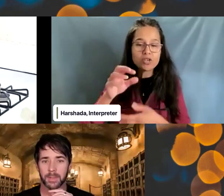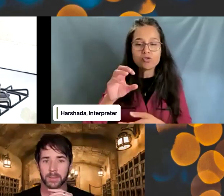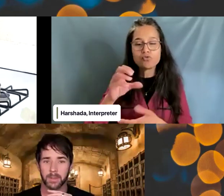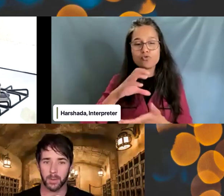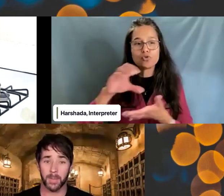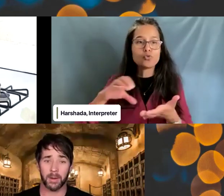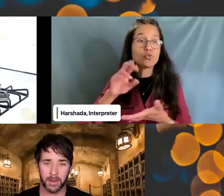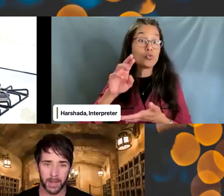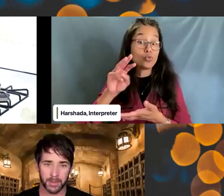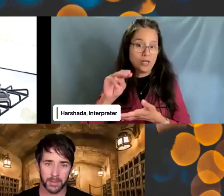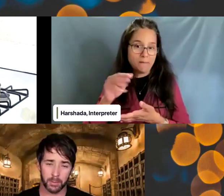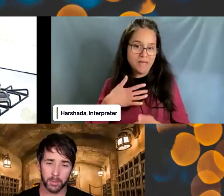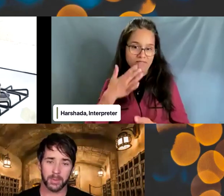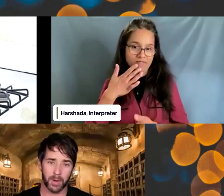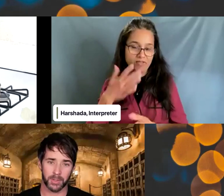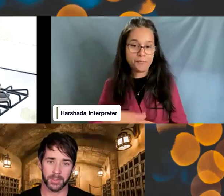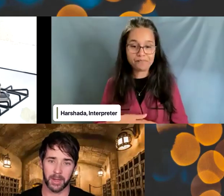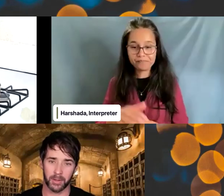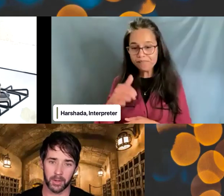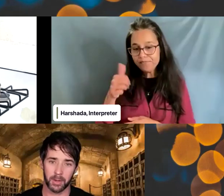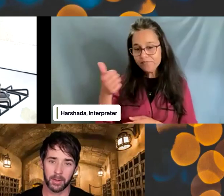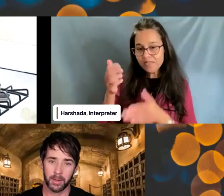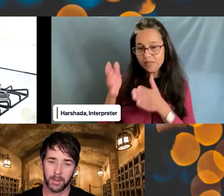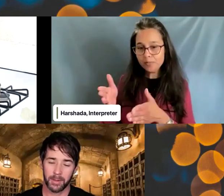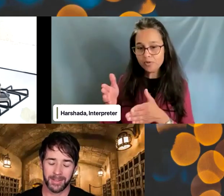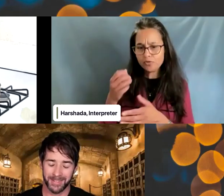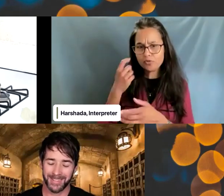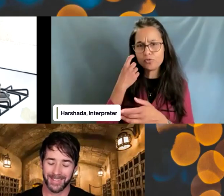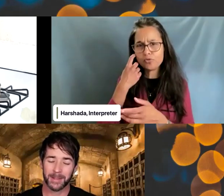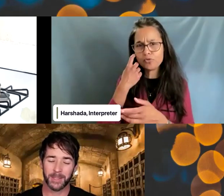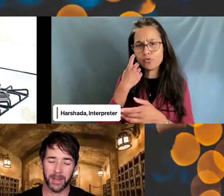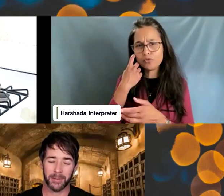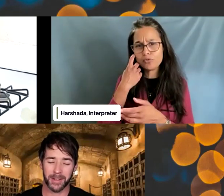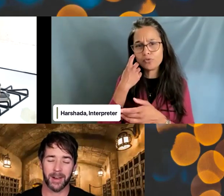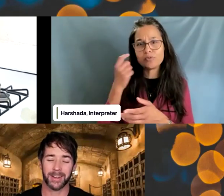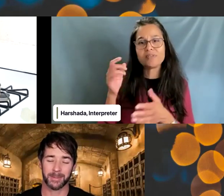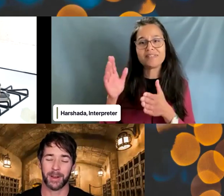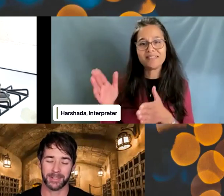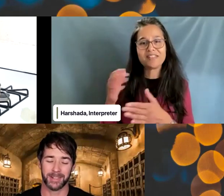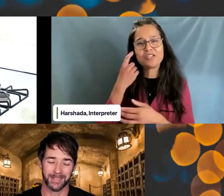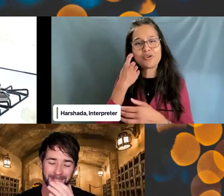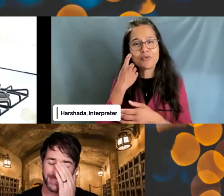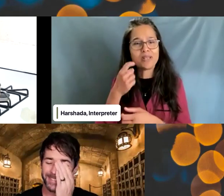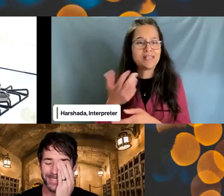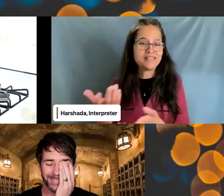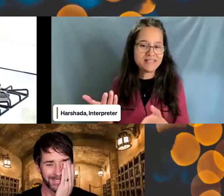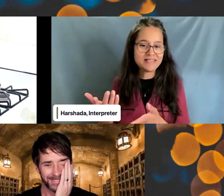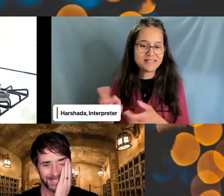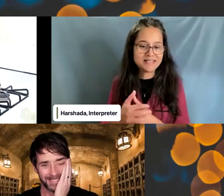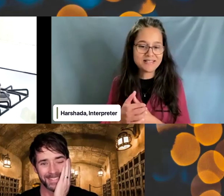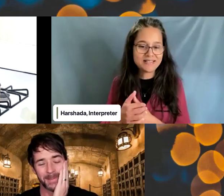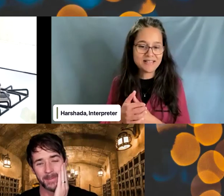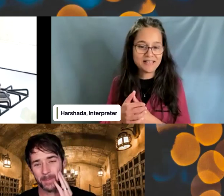Someone says, so Marianne asks, your Reese impression is getting good. Hmm. Do you have a Really? con impression? A